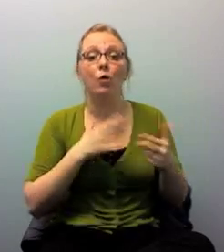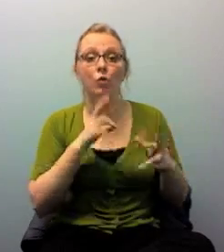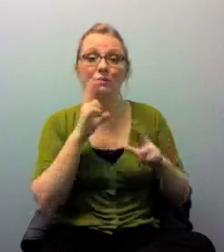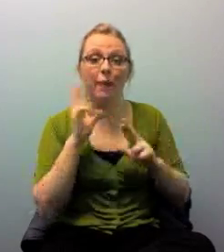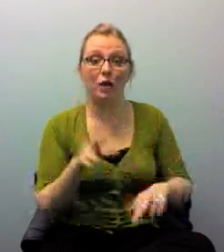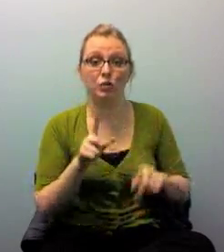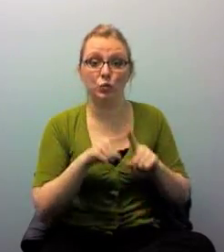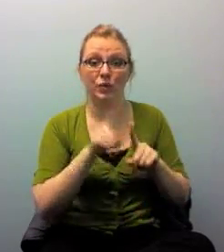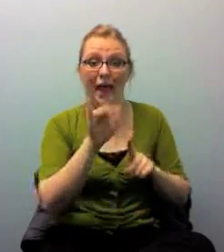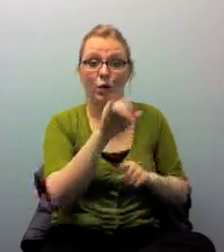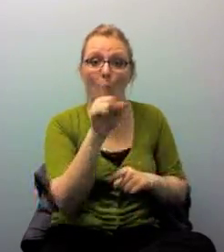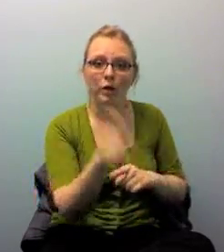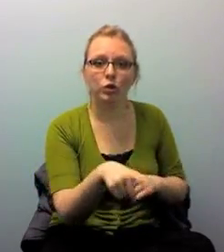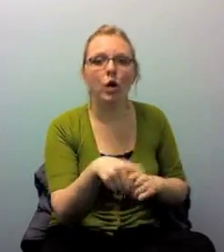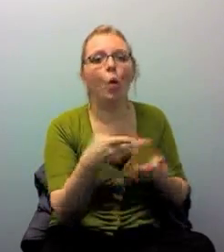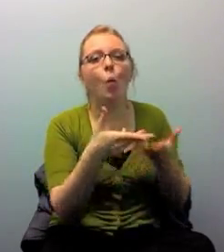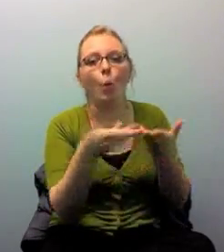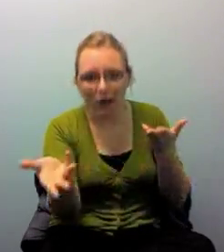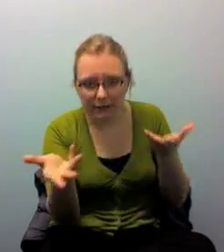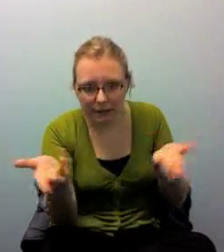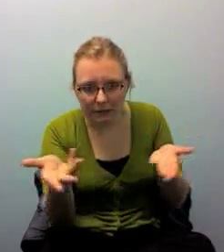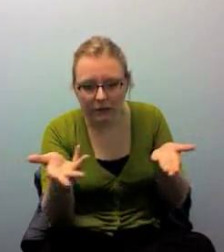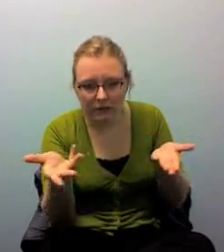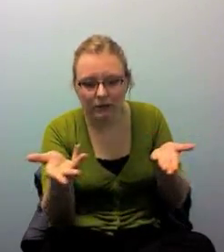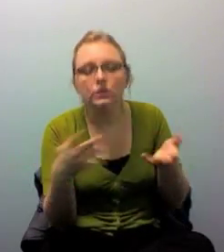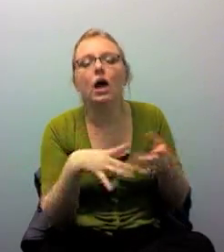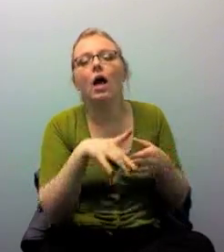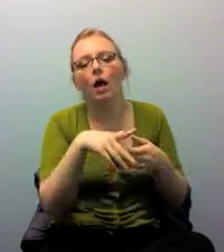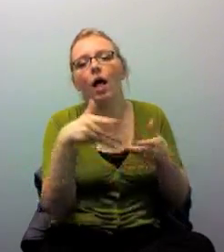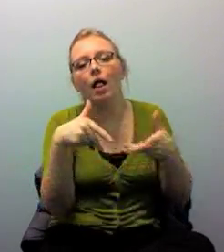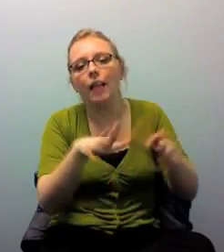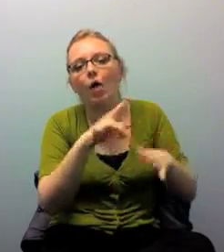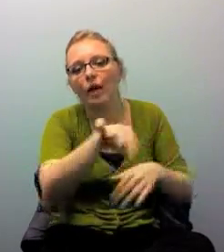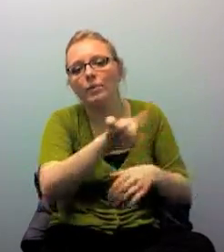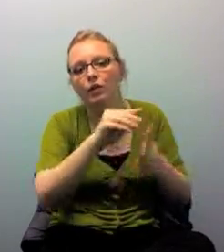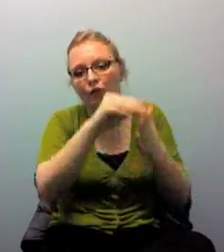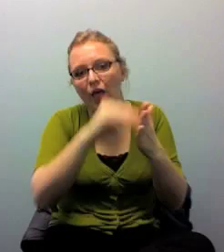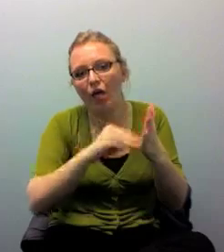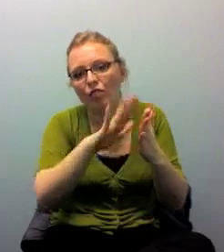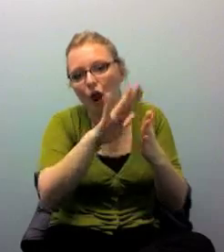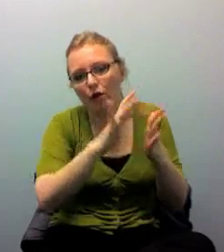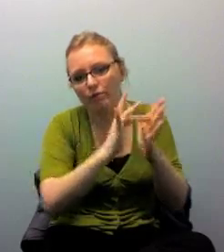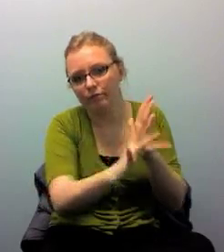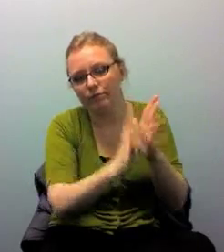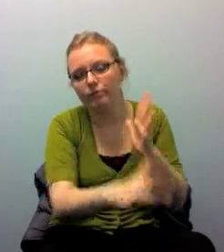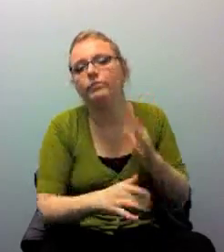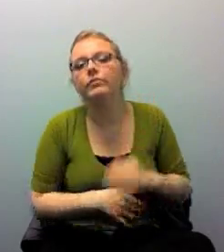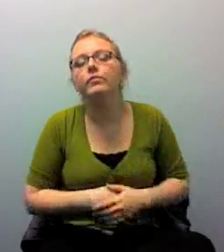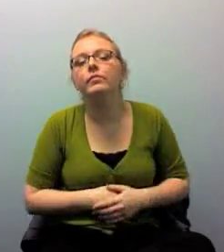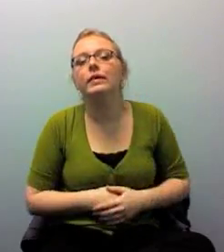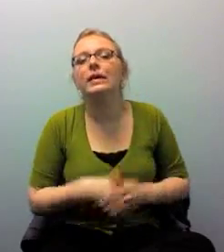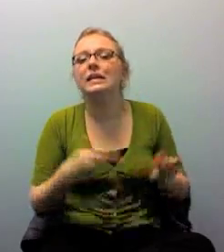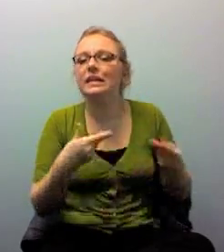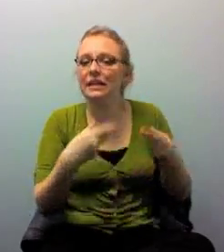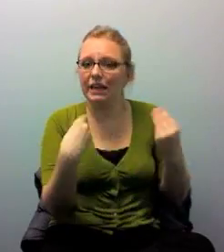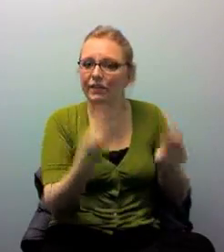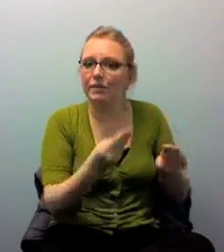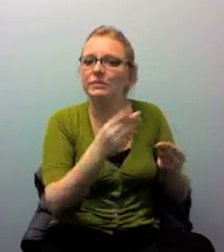be what? Again, let them fill in the blanks and write about it. Give them some time to complete these statements while in